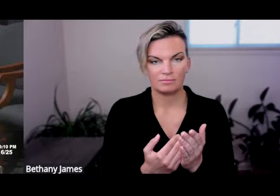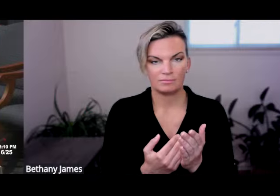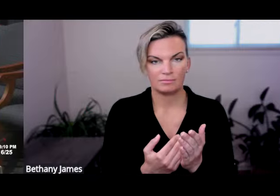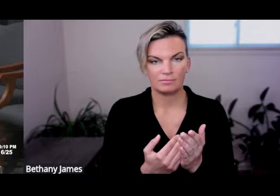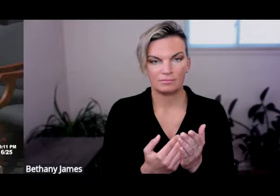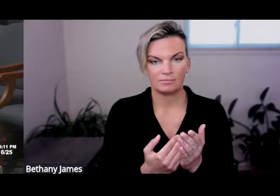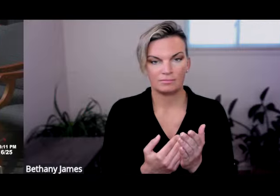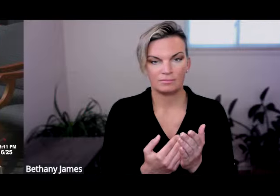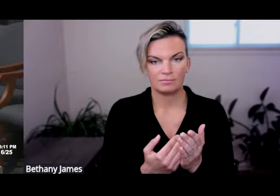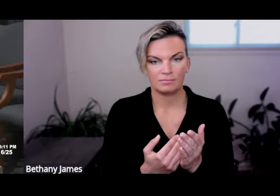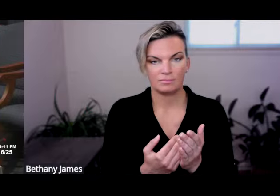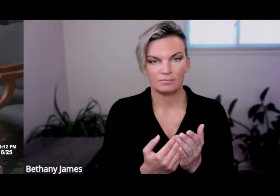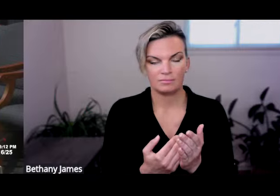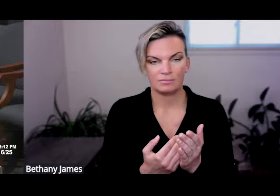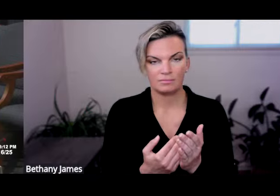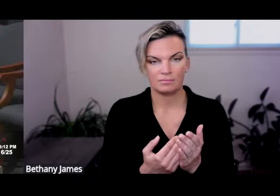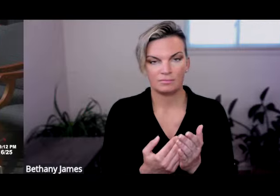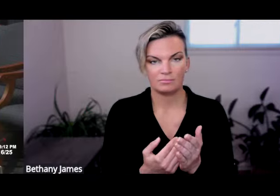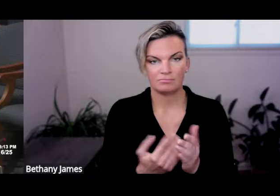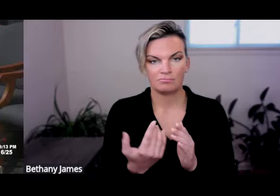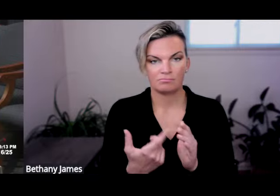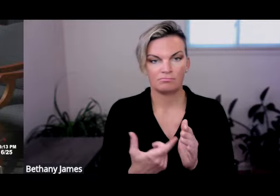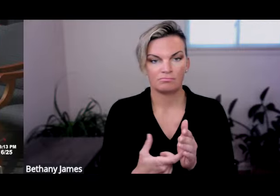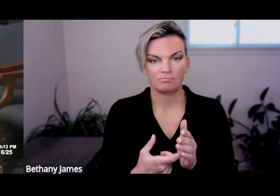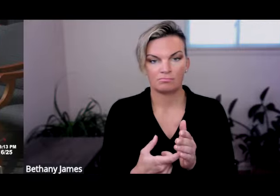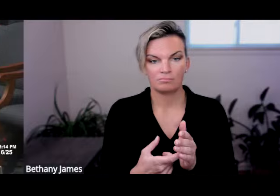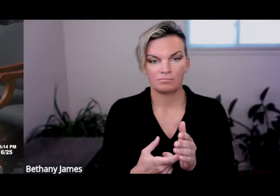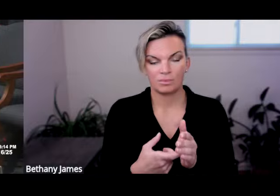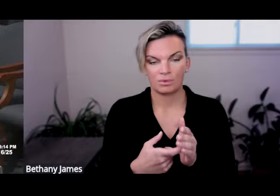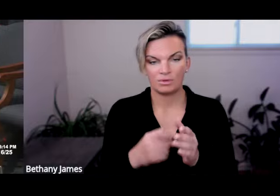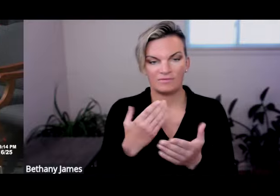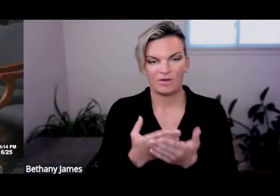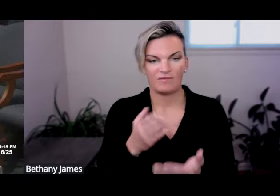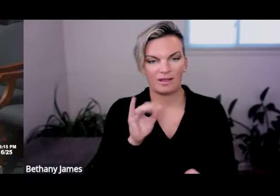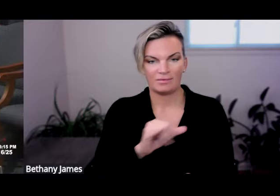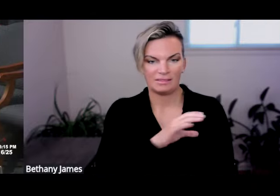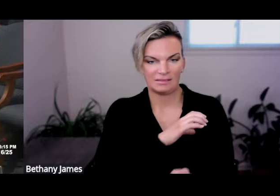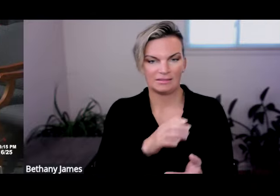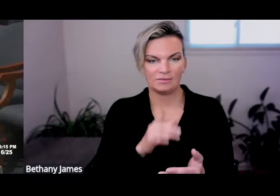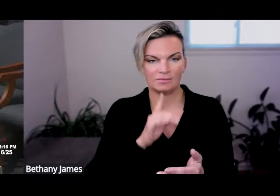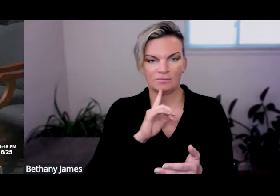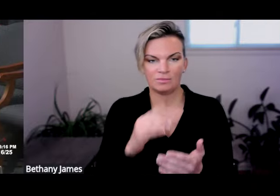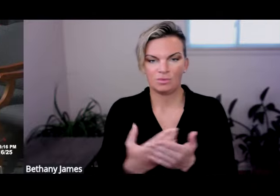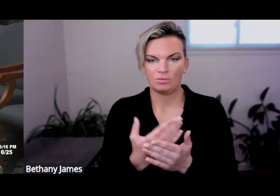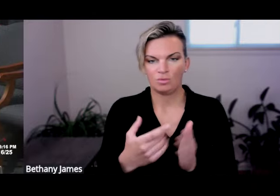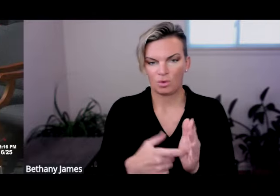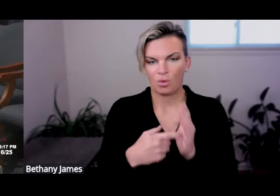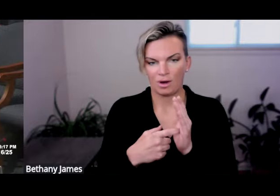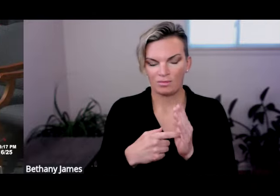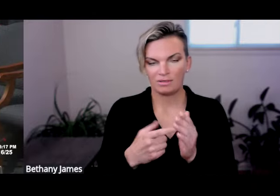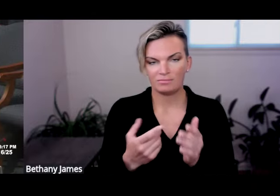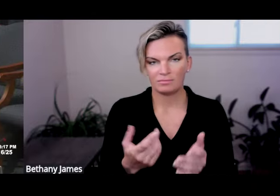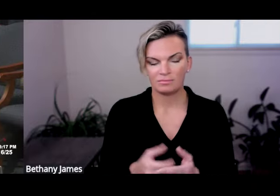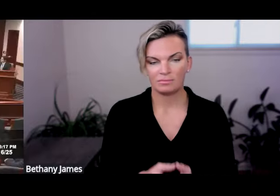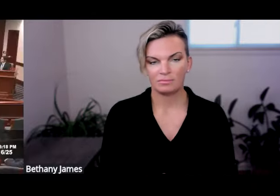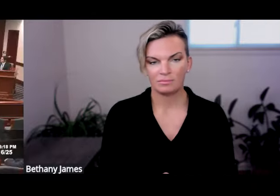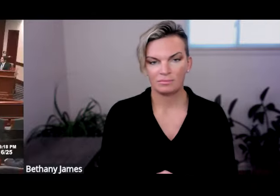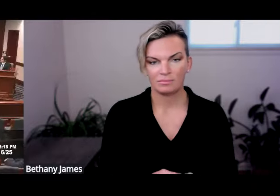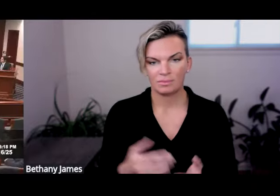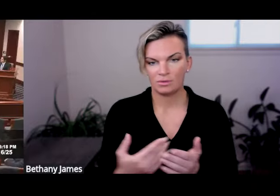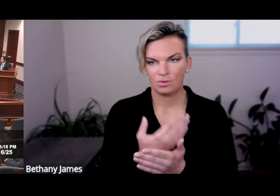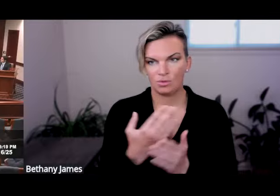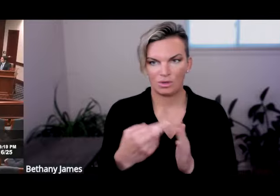requirements of new registration. That would be the only thing that I would say. But